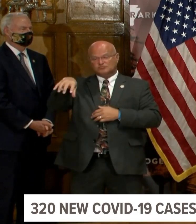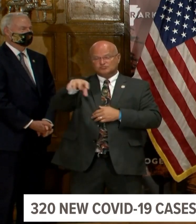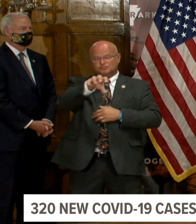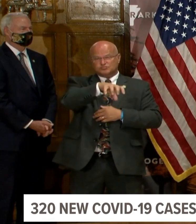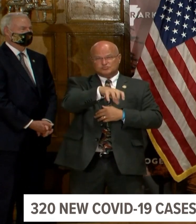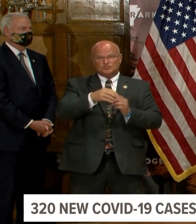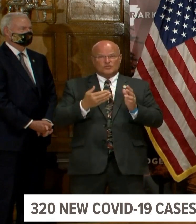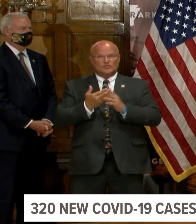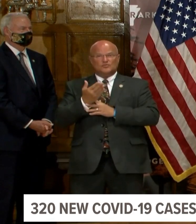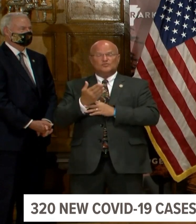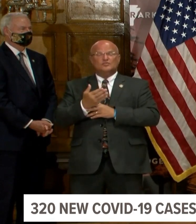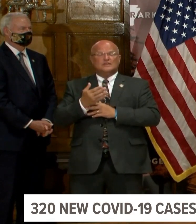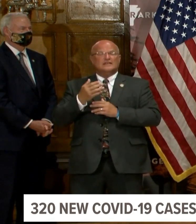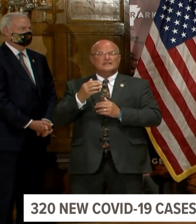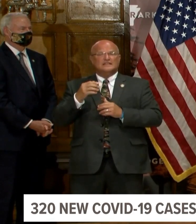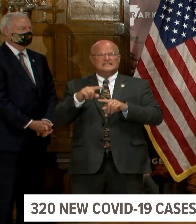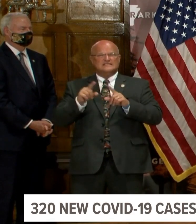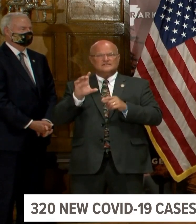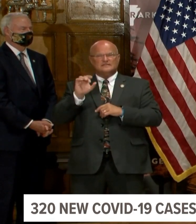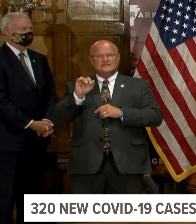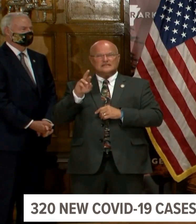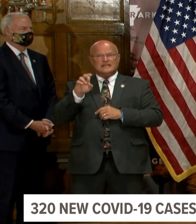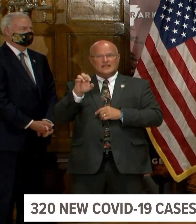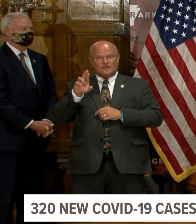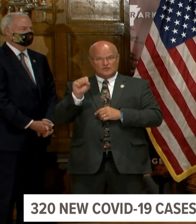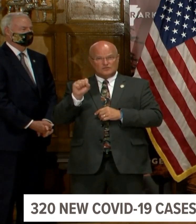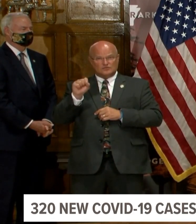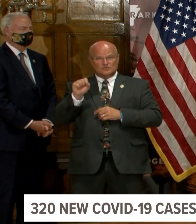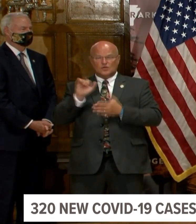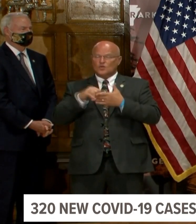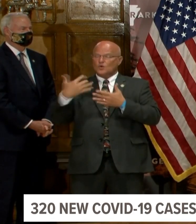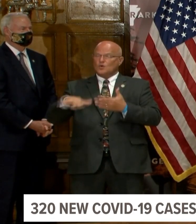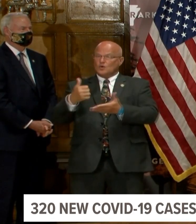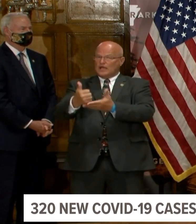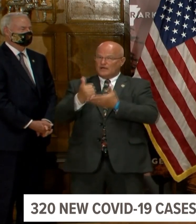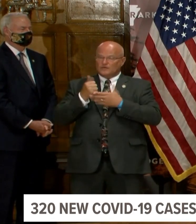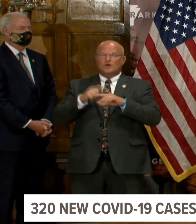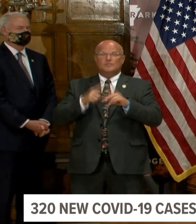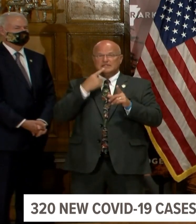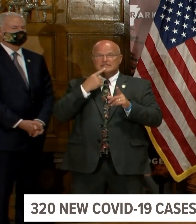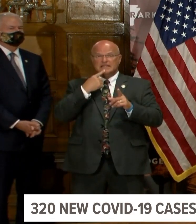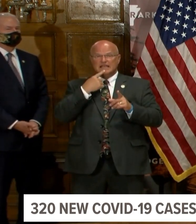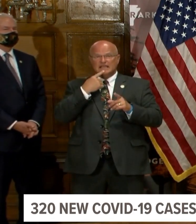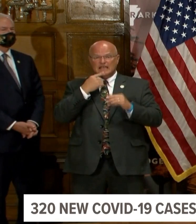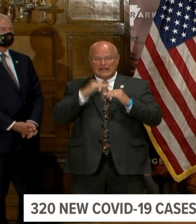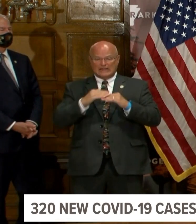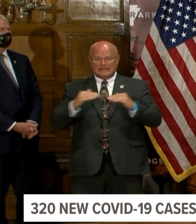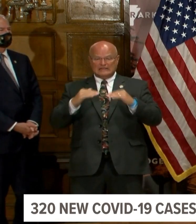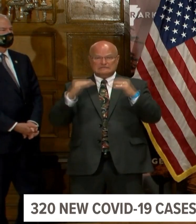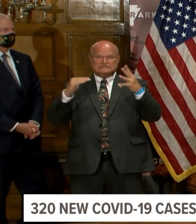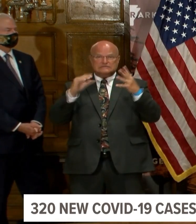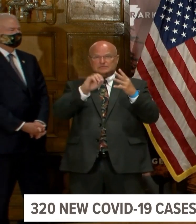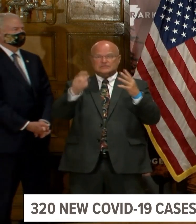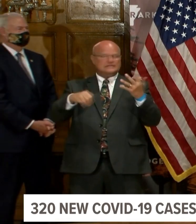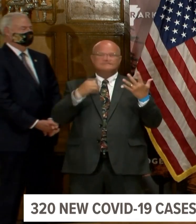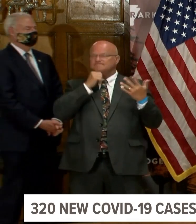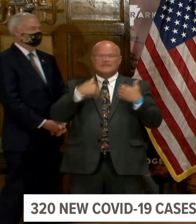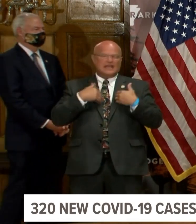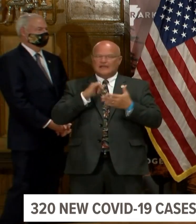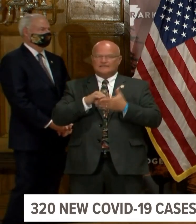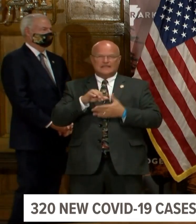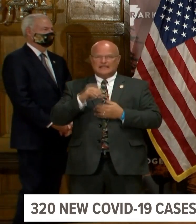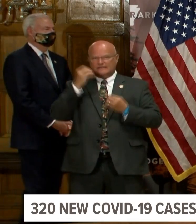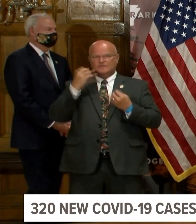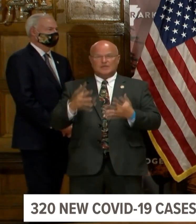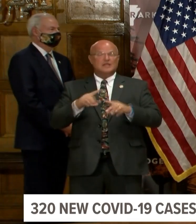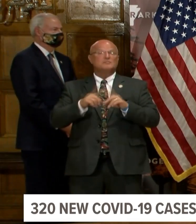3 major wireless carriers. Those have all been very helpful. But to say we're at a certain level, certain percentage, I don't have that data, but